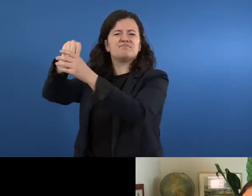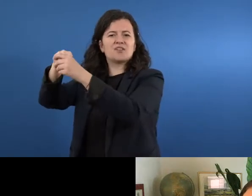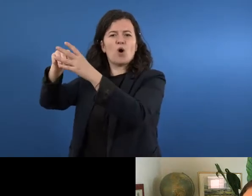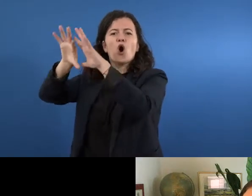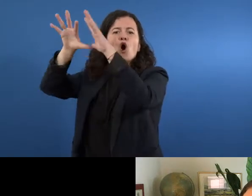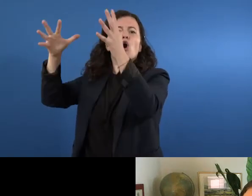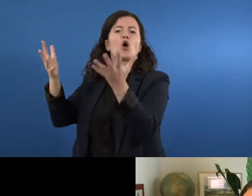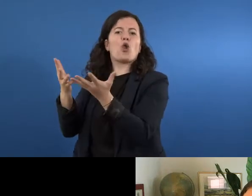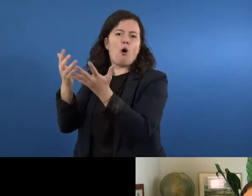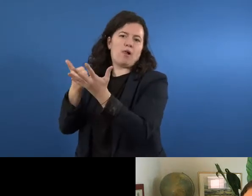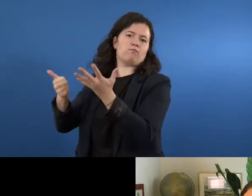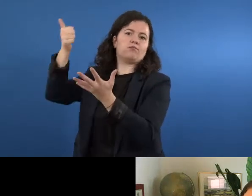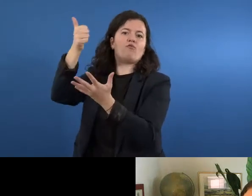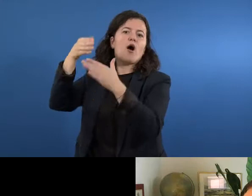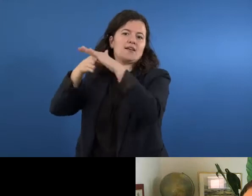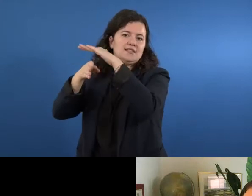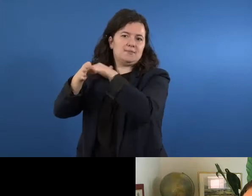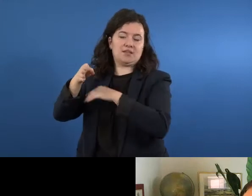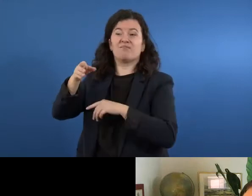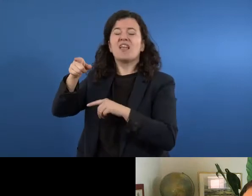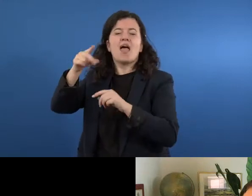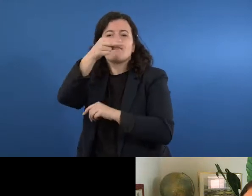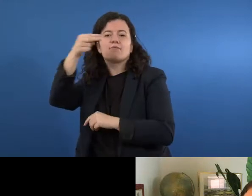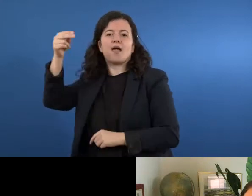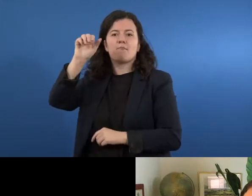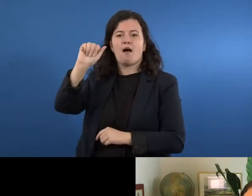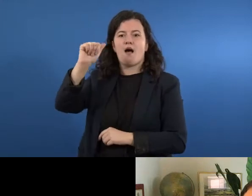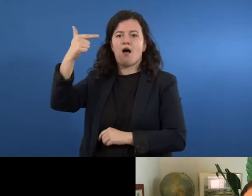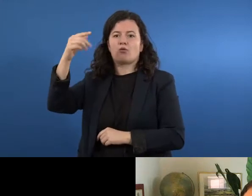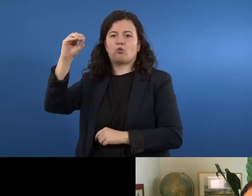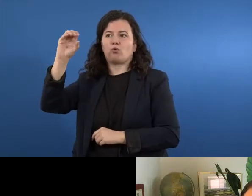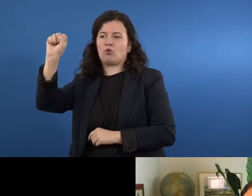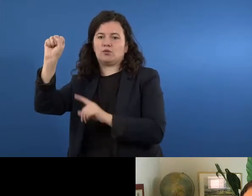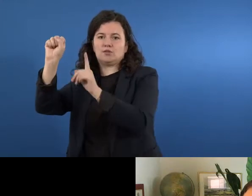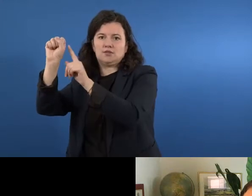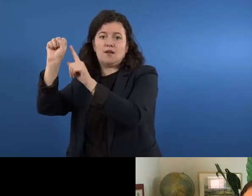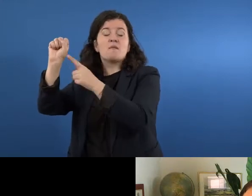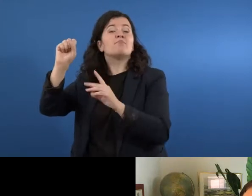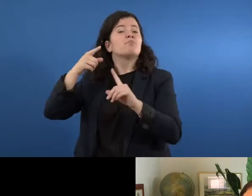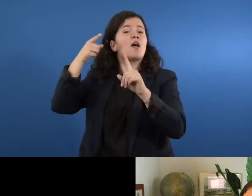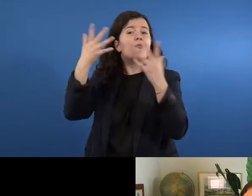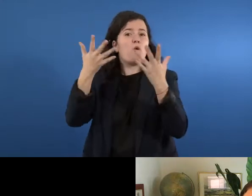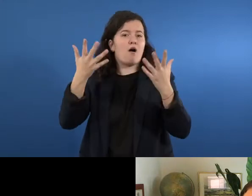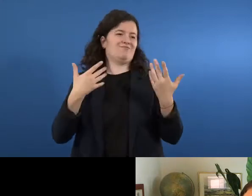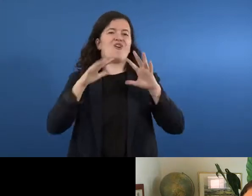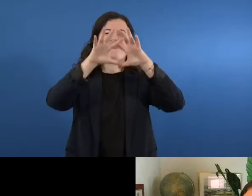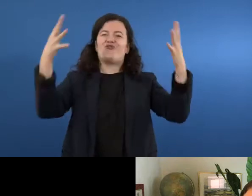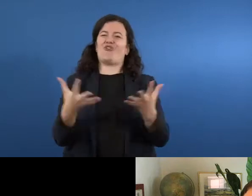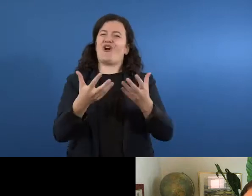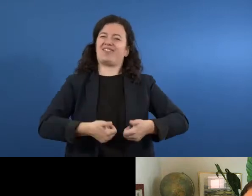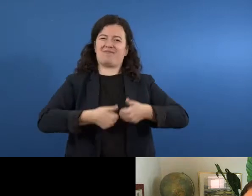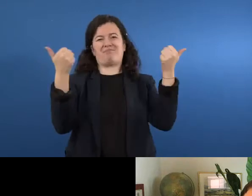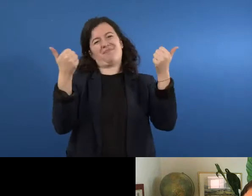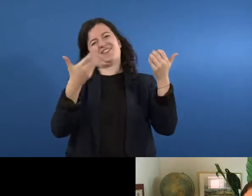make the world a better place by delivering better technology for customers and staff, embedding